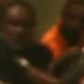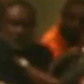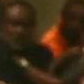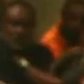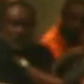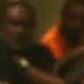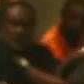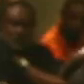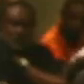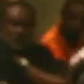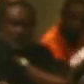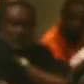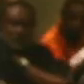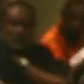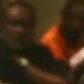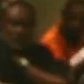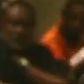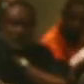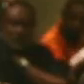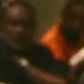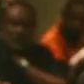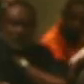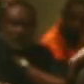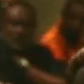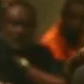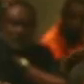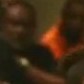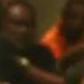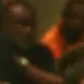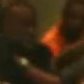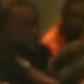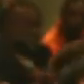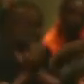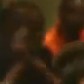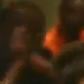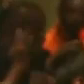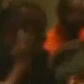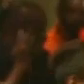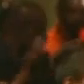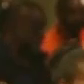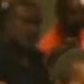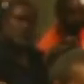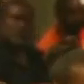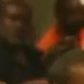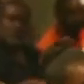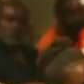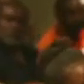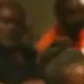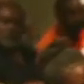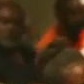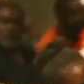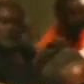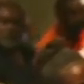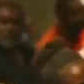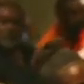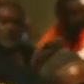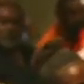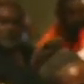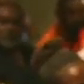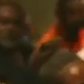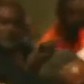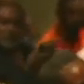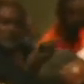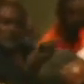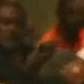of digital transformation so that we can move forward in this country. And it's a great news